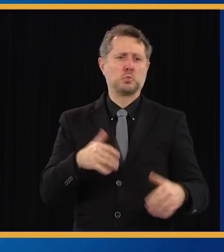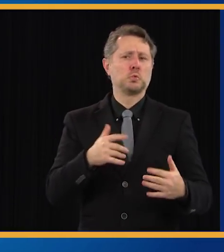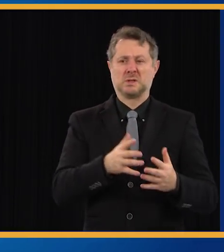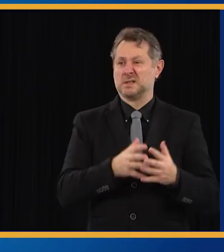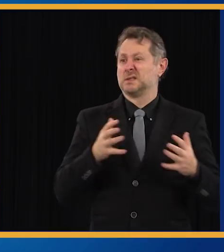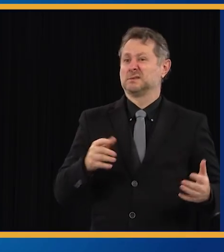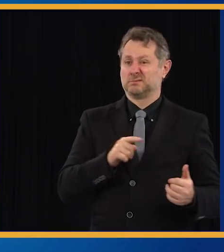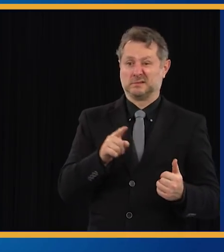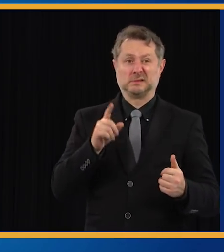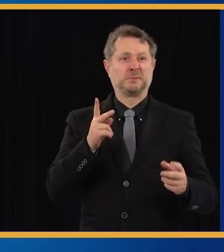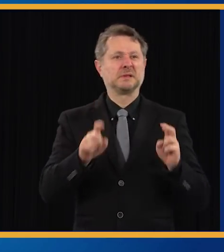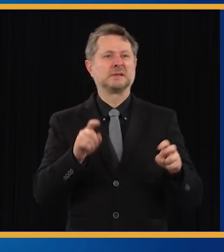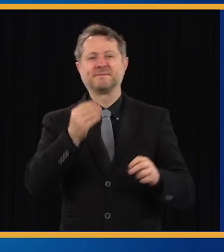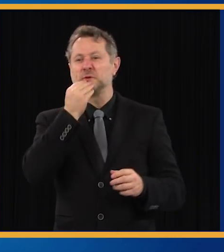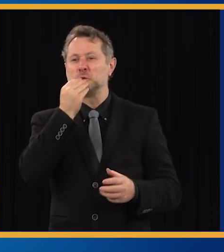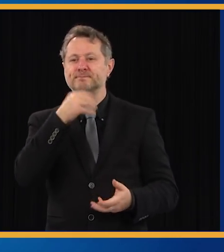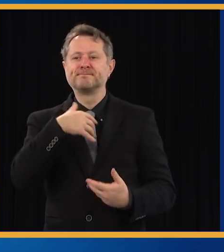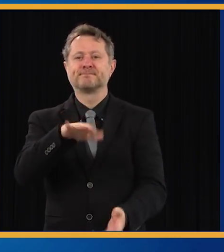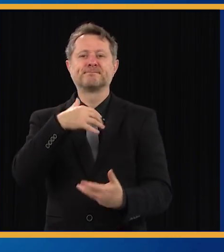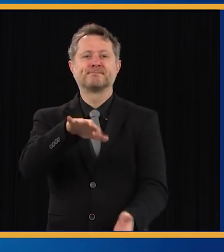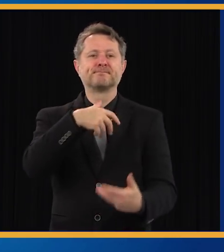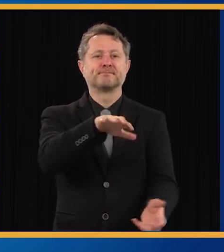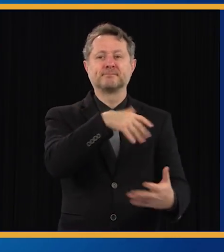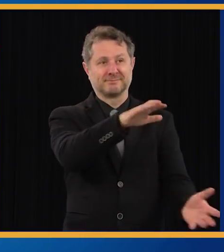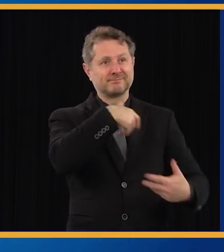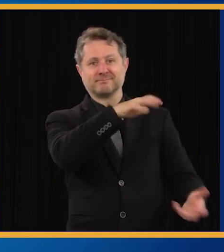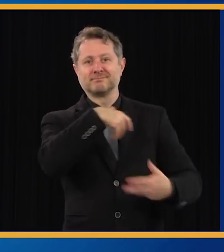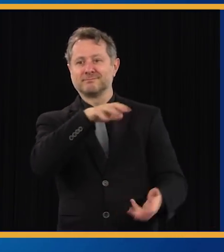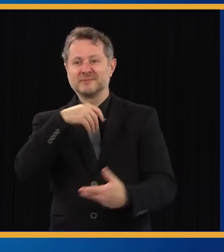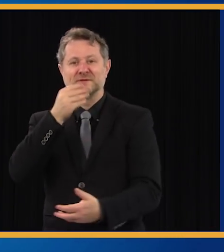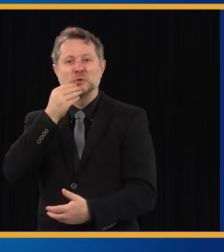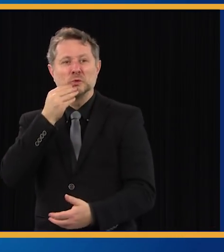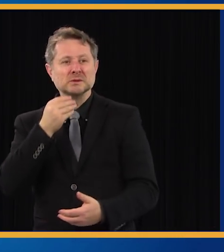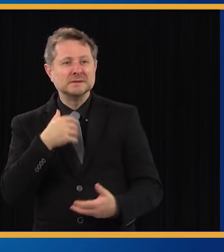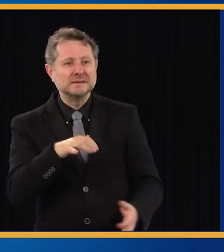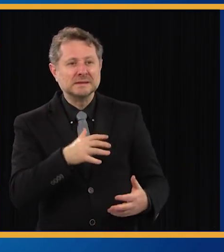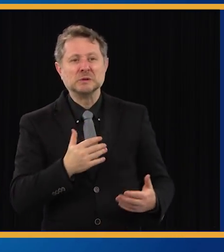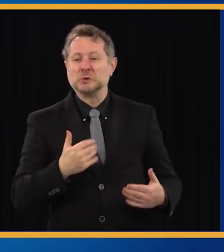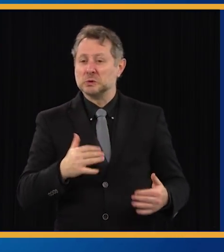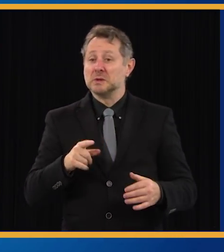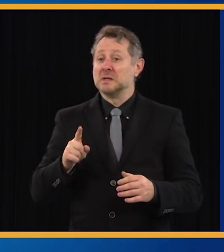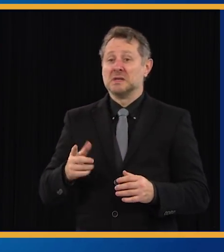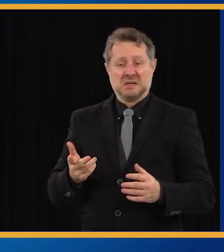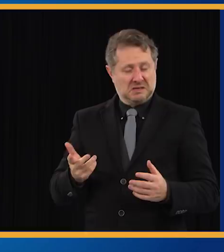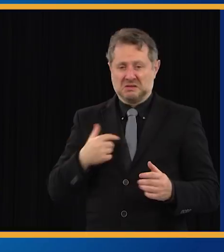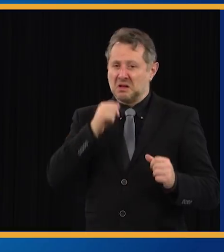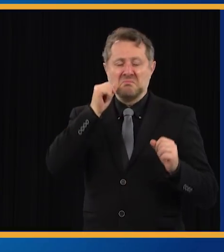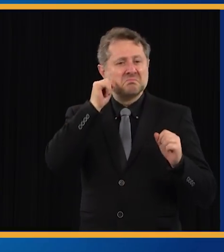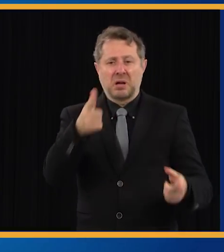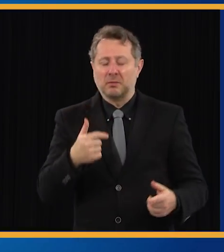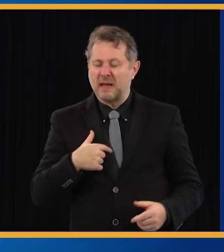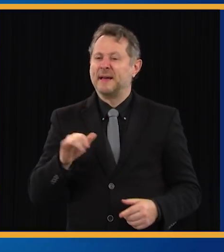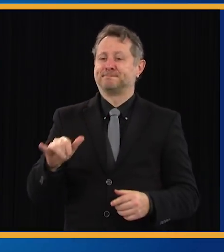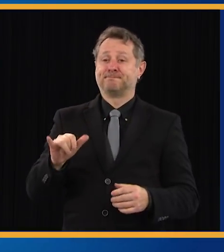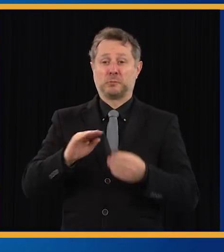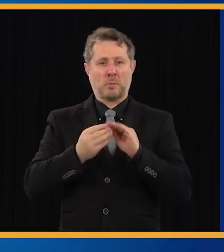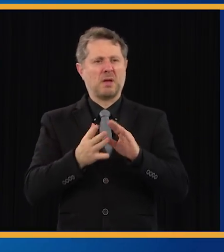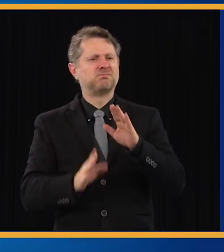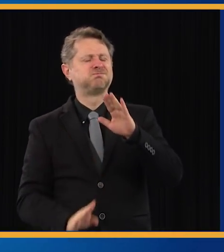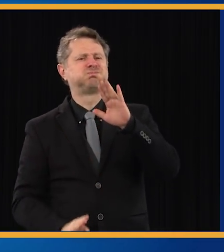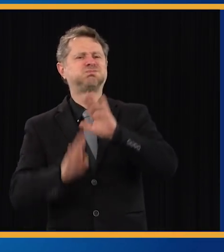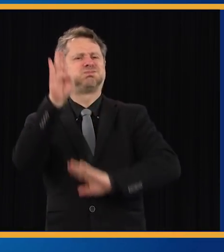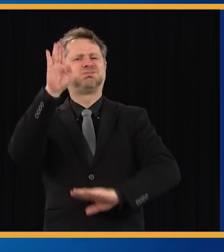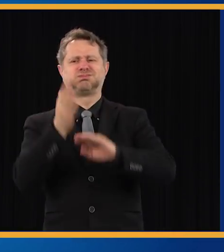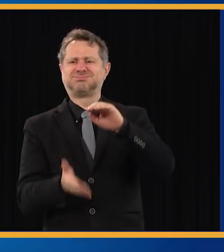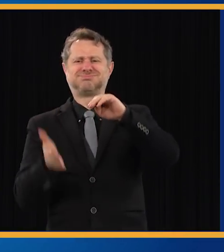food banks, which is predictable in some ways, but the numbers are very, very high, and we need